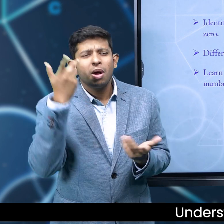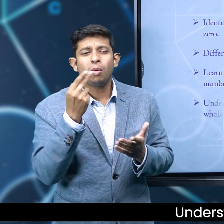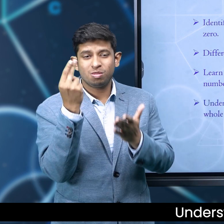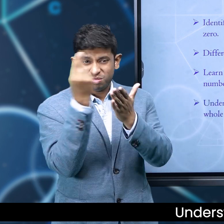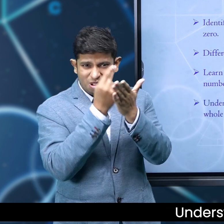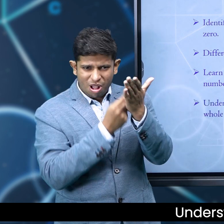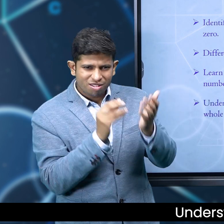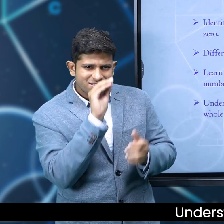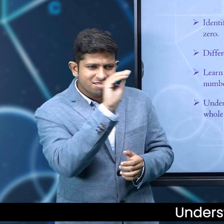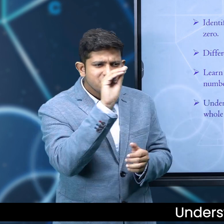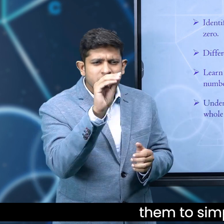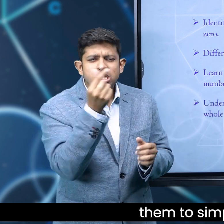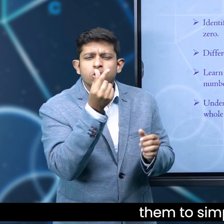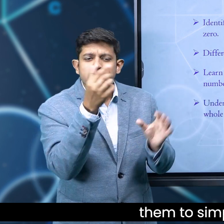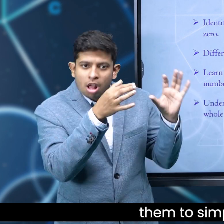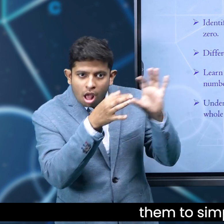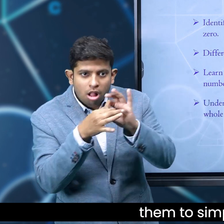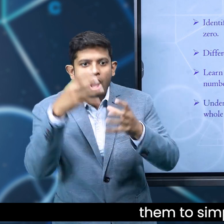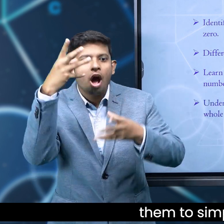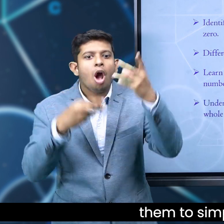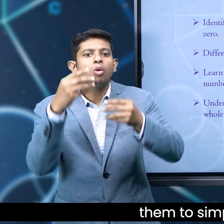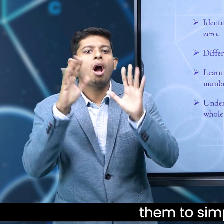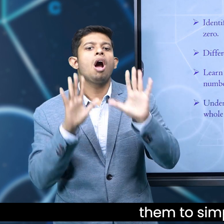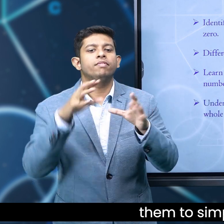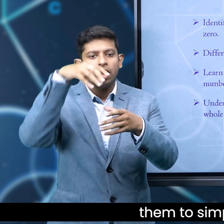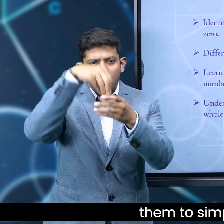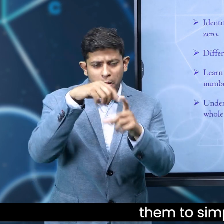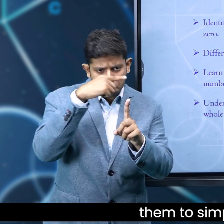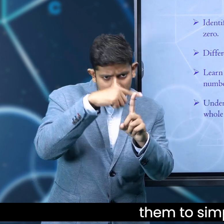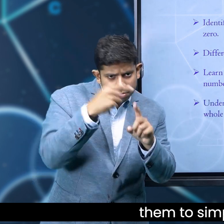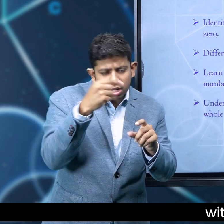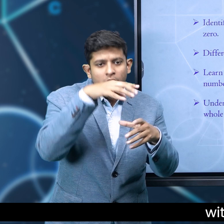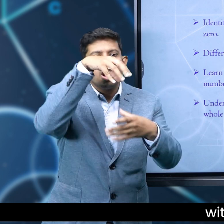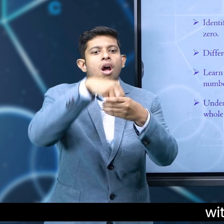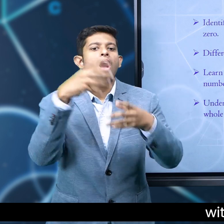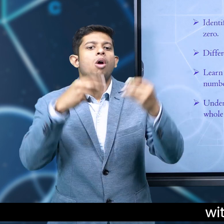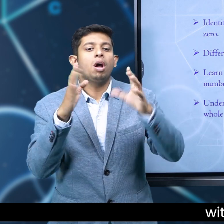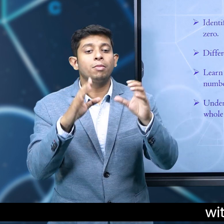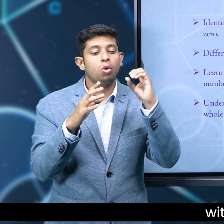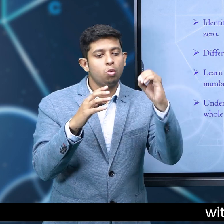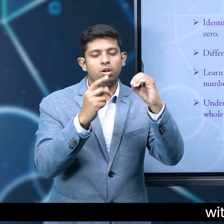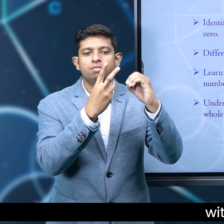Understand patterns and use them to simplify arithmetic calculations with whole numbers.